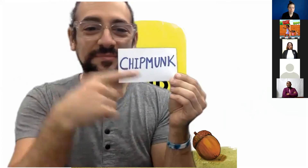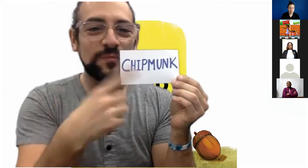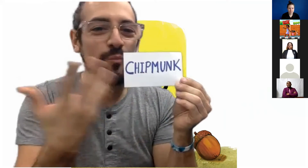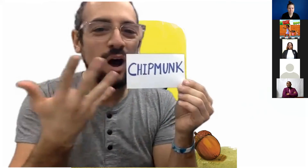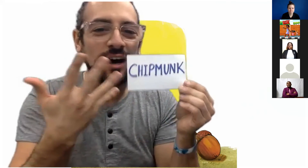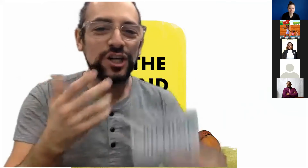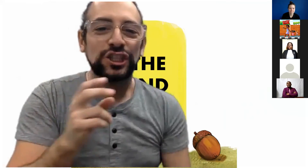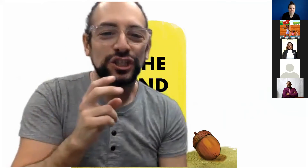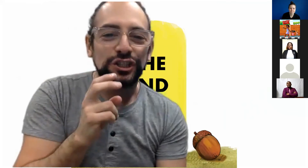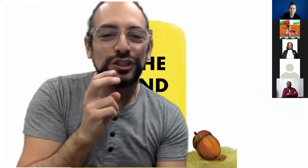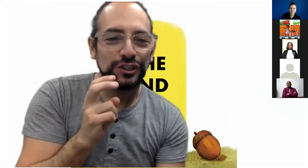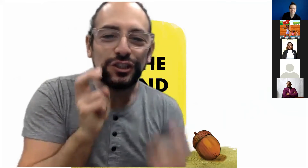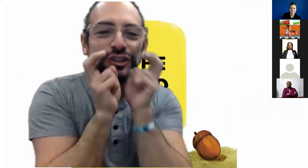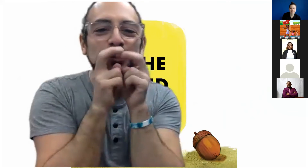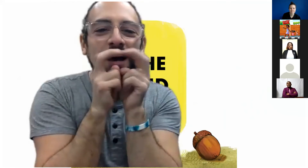Chipmunk.